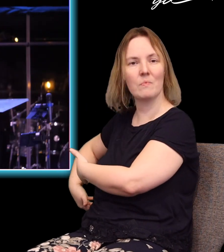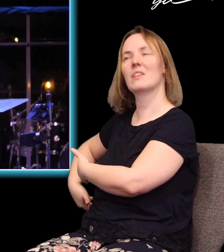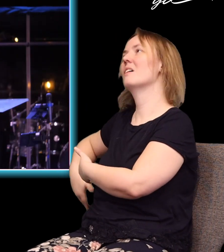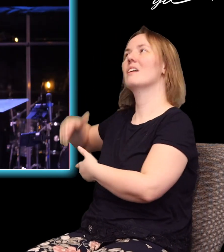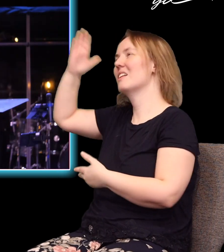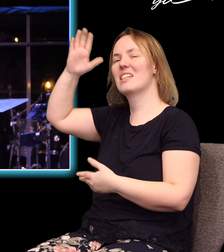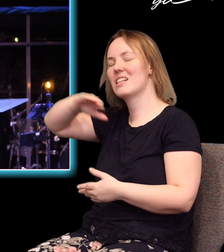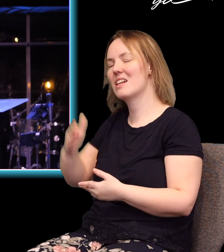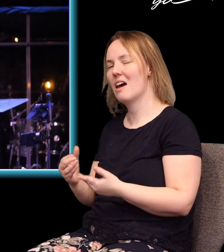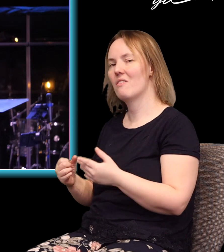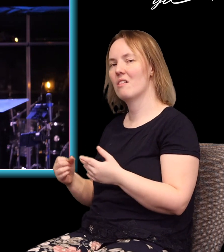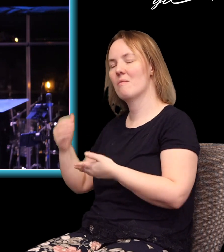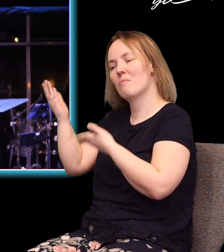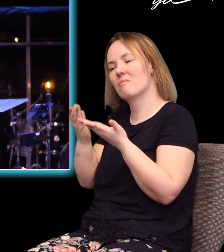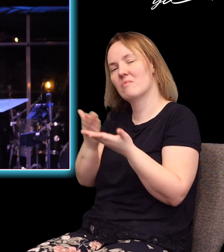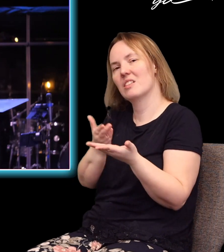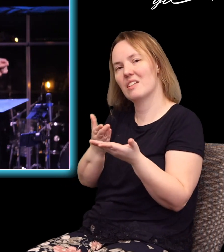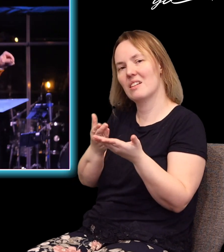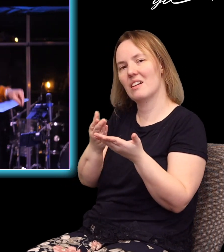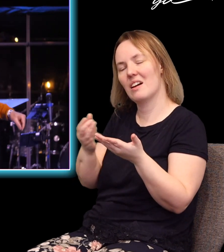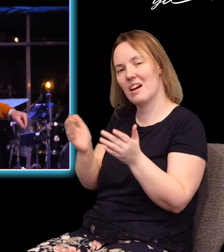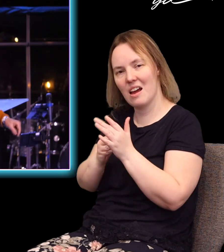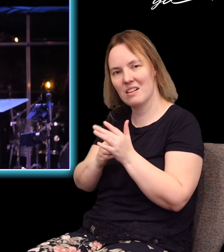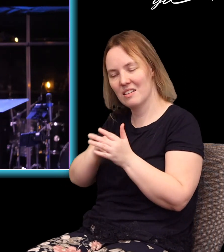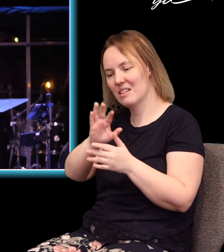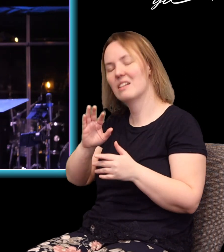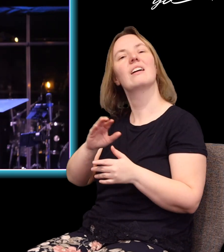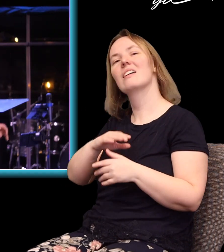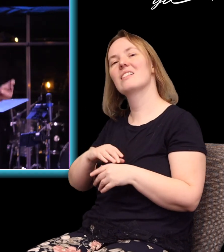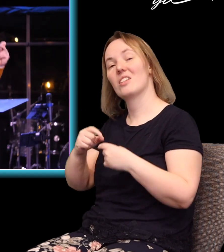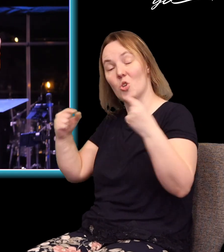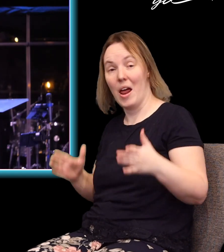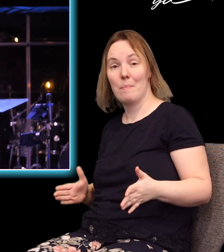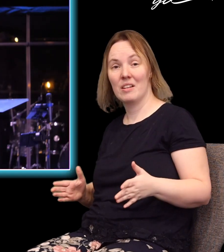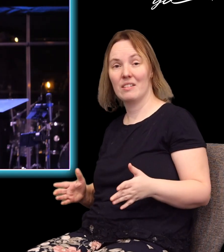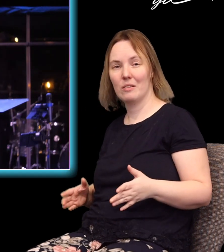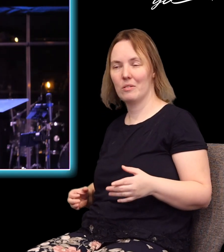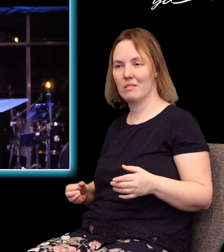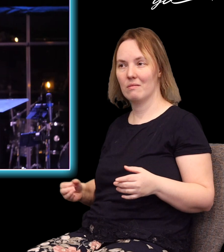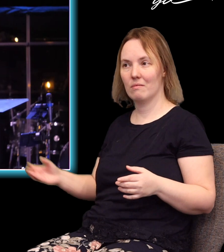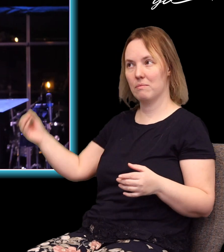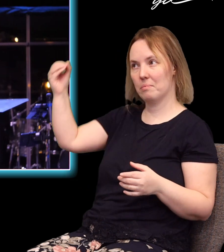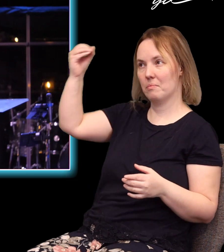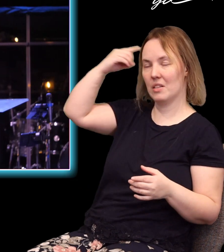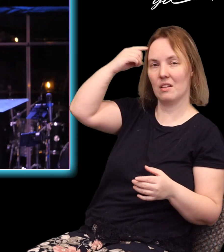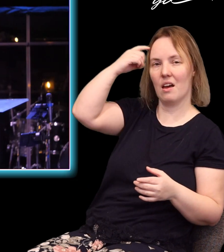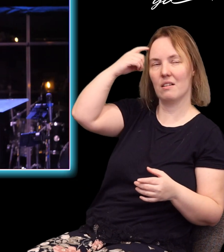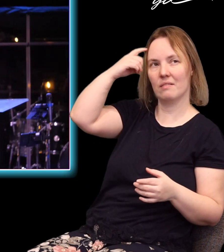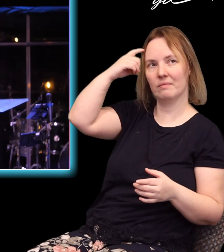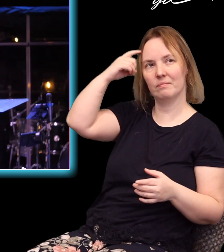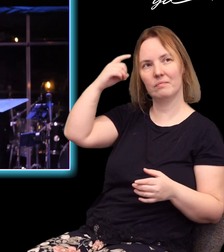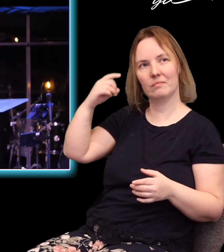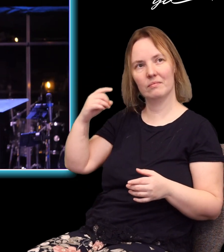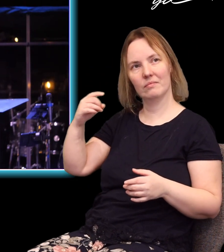The only person that brings it up, you know what? It's not even you. It's your enemy. And he will send a thought through your mind. Just